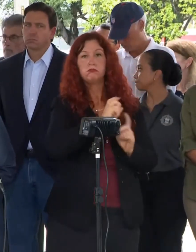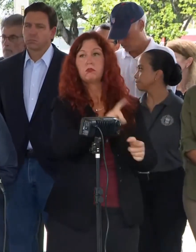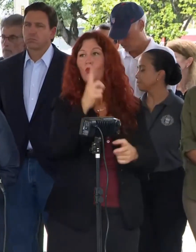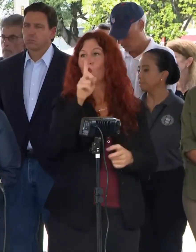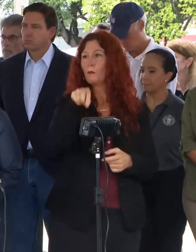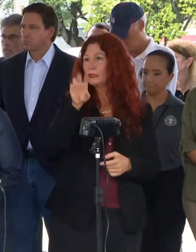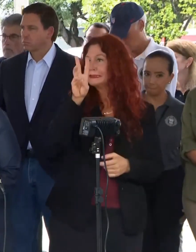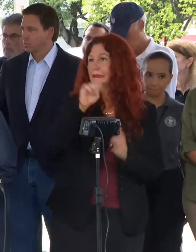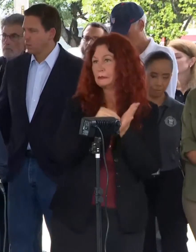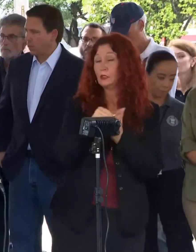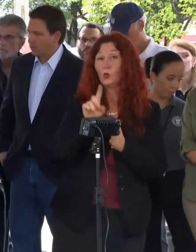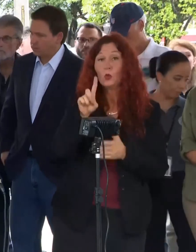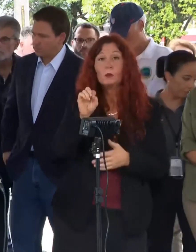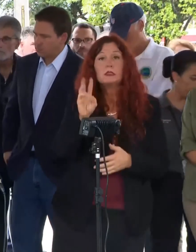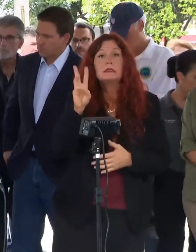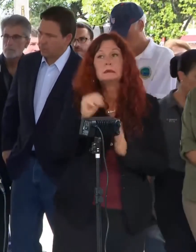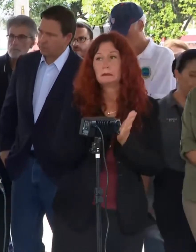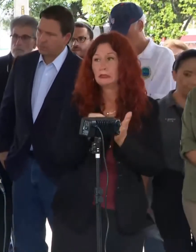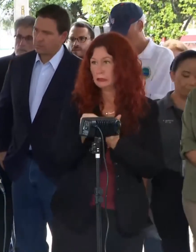assistance will get it.